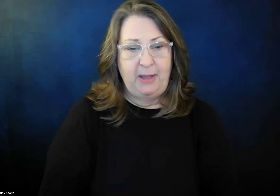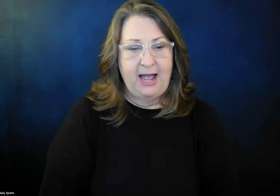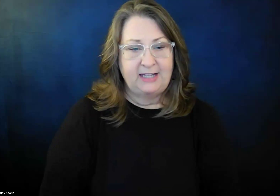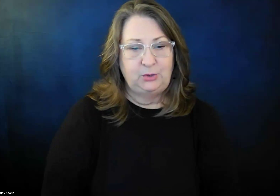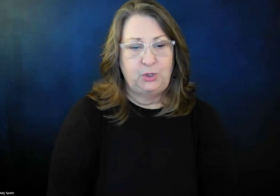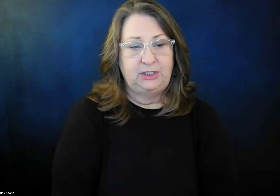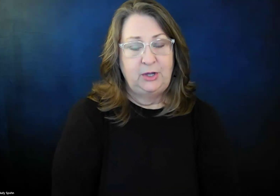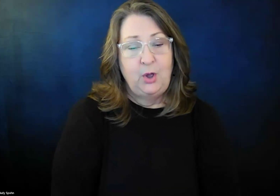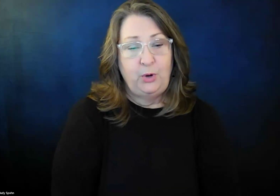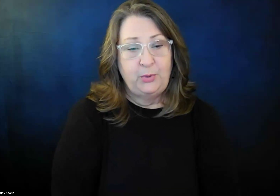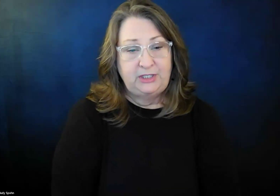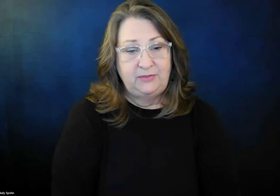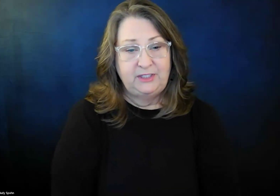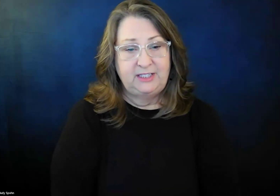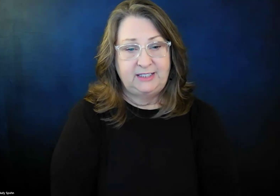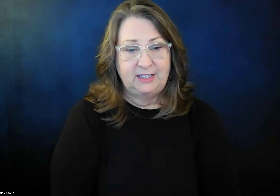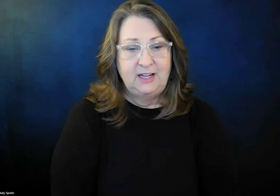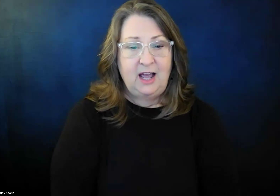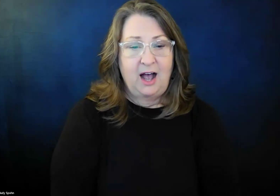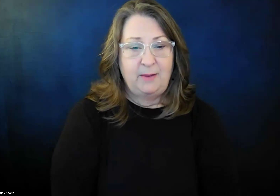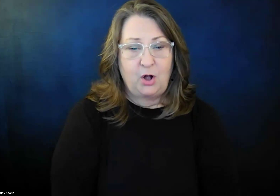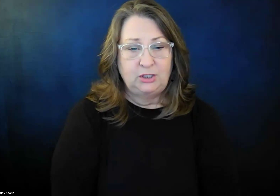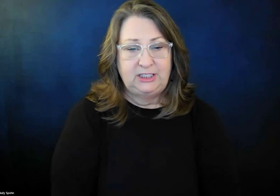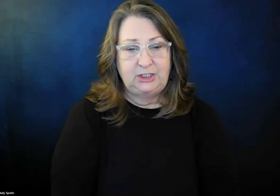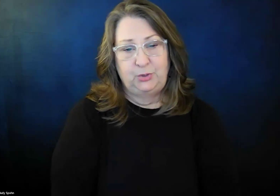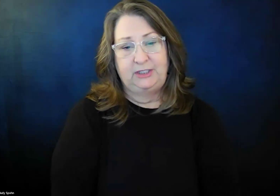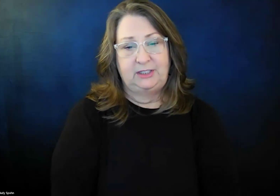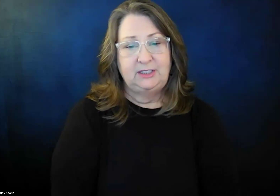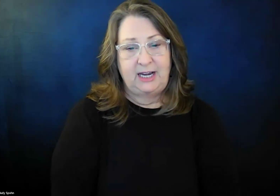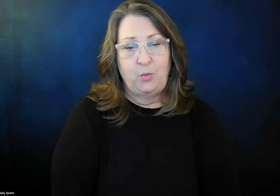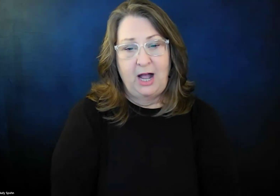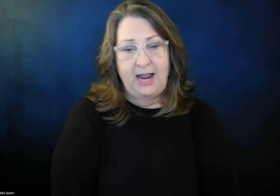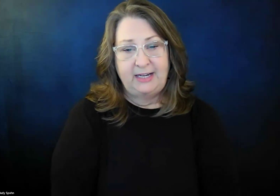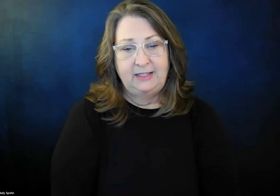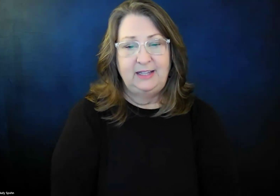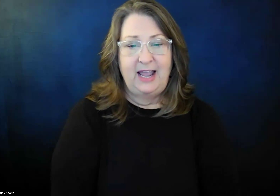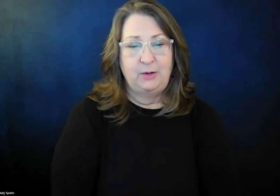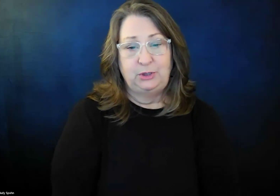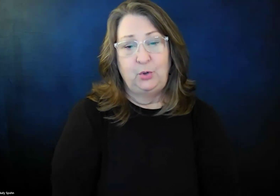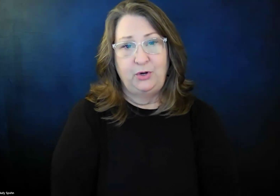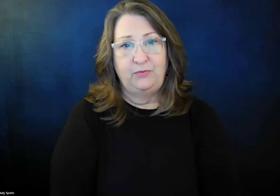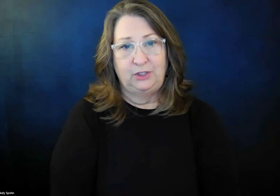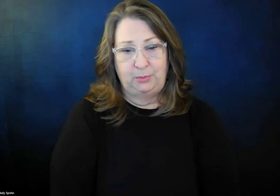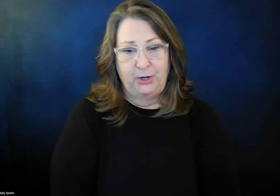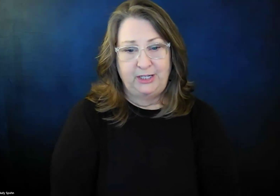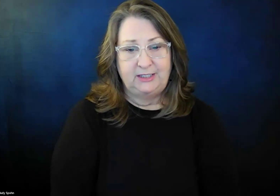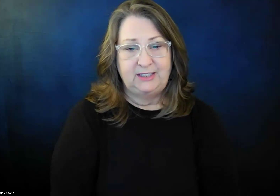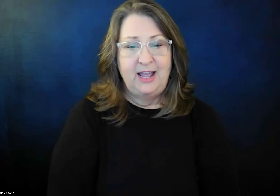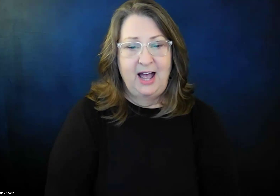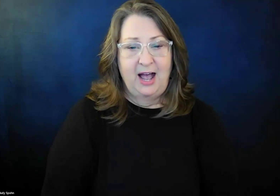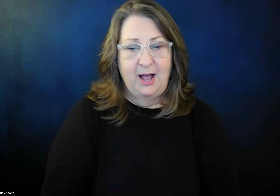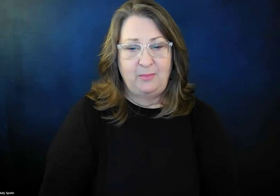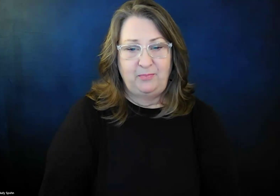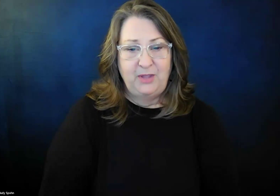done in the past was we went to visit all districts statewide, and it was a wonderful